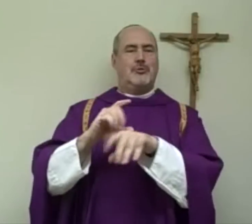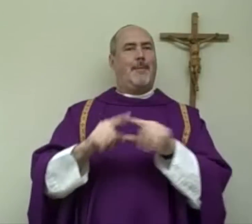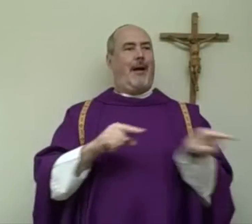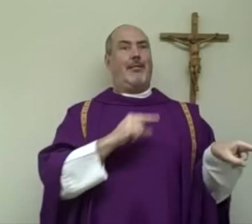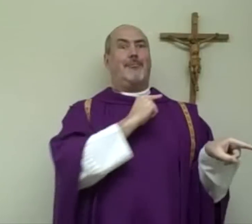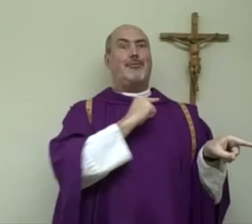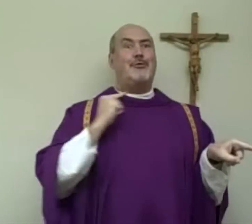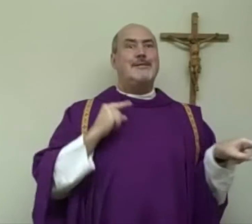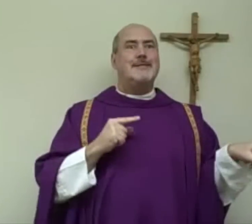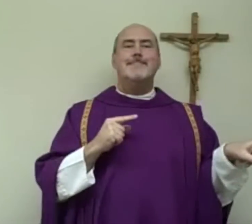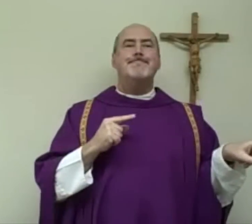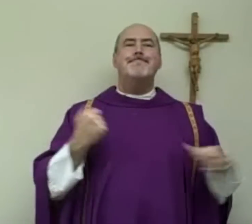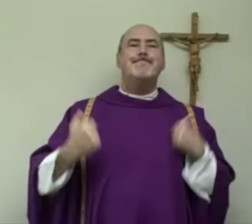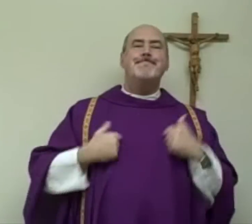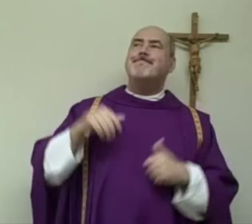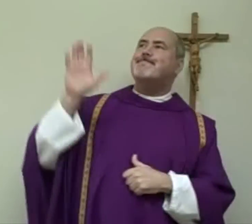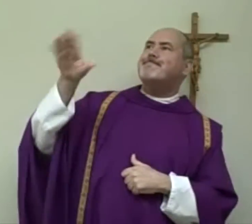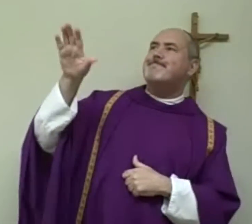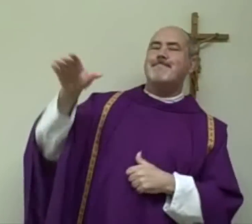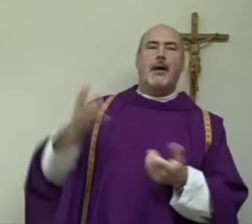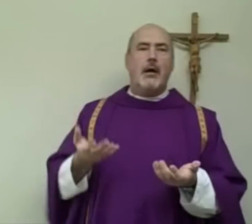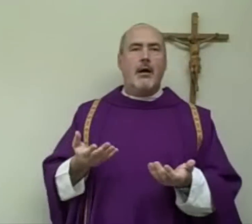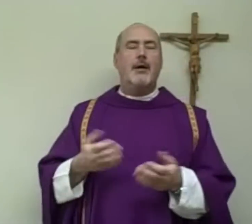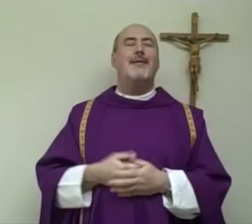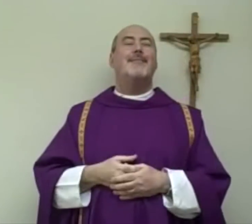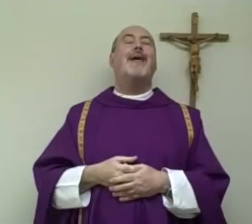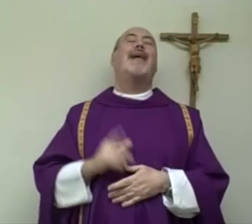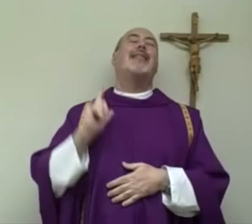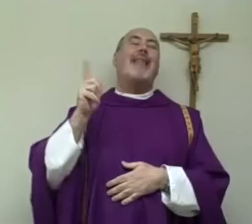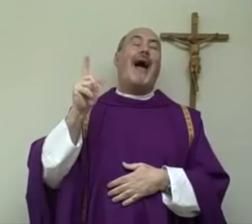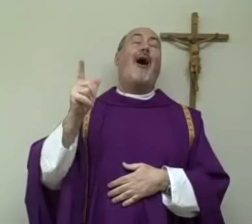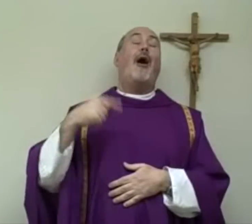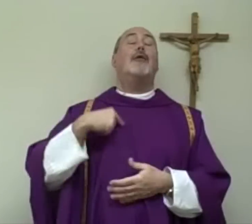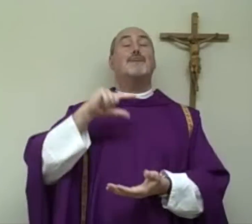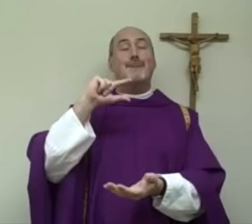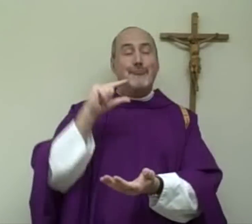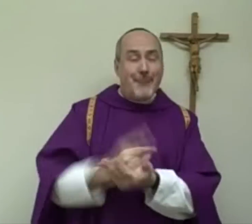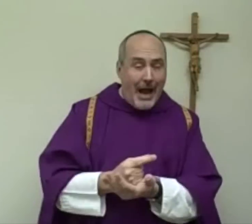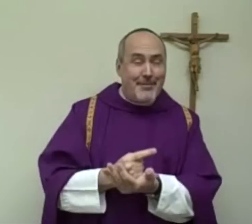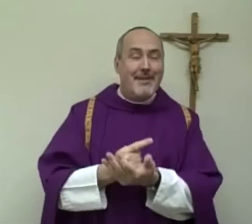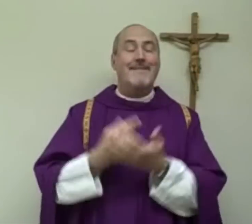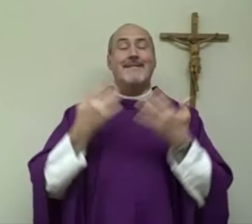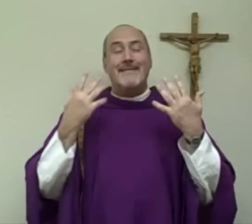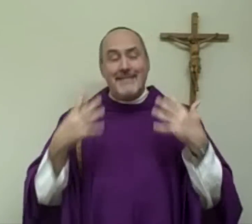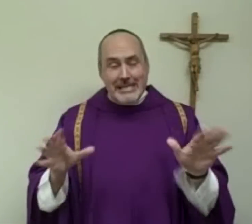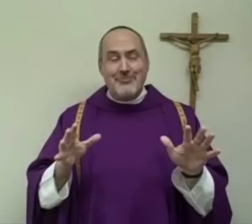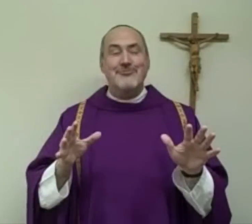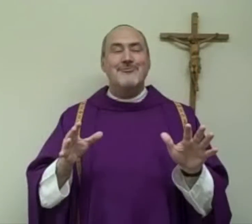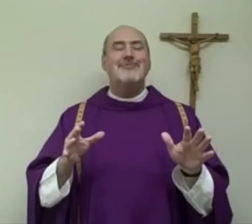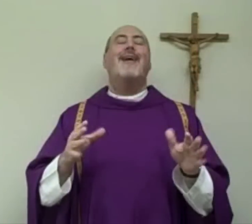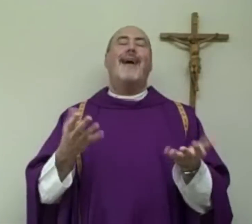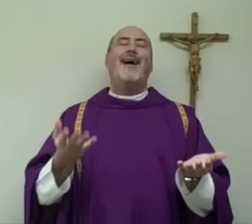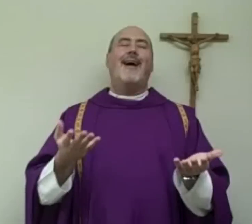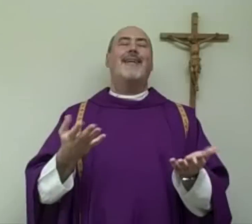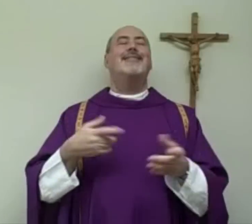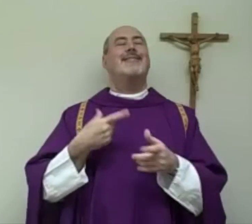quit the Catholic Church and joined some other church, but I didn't. And years later, after, when